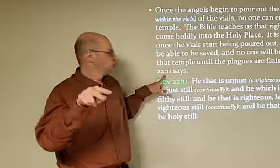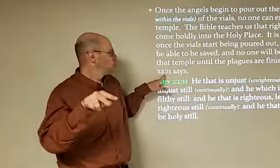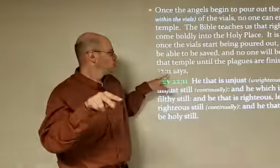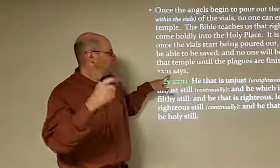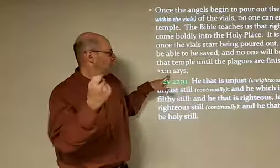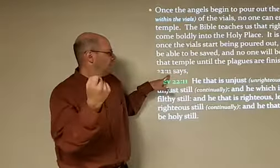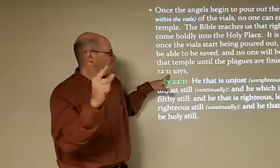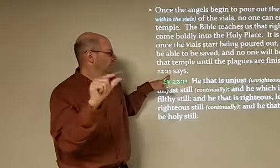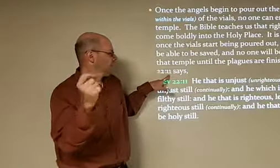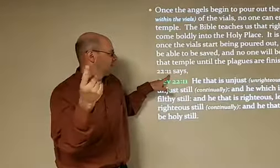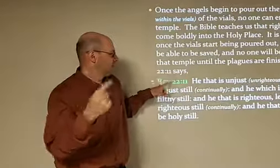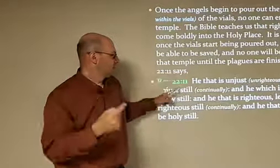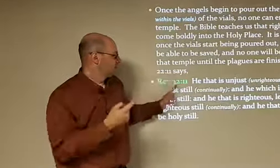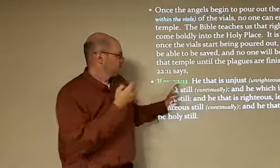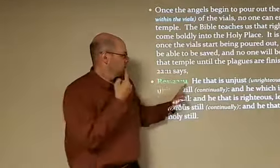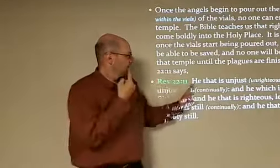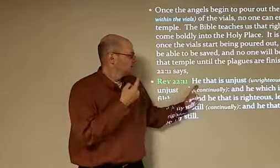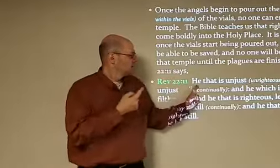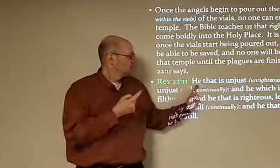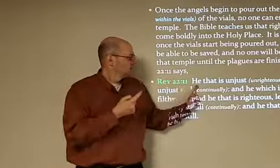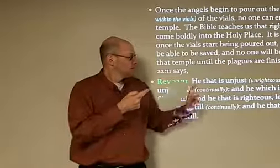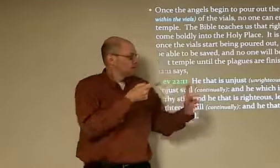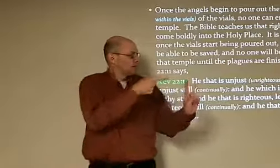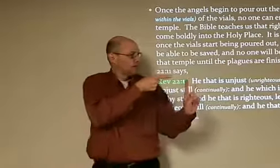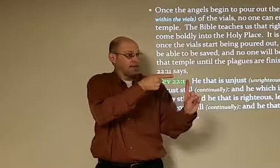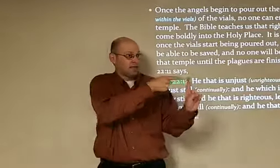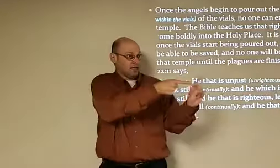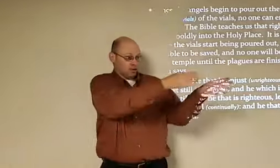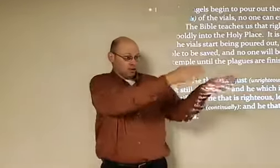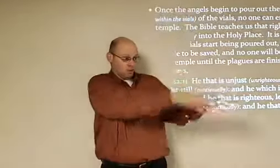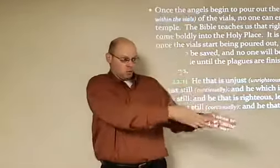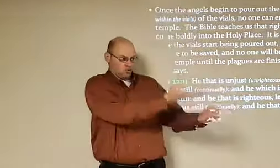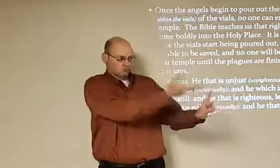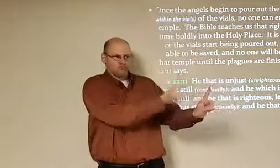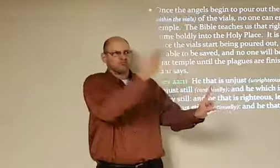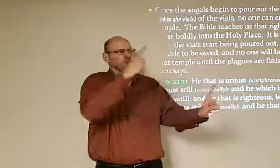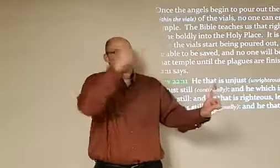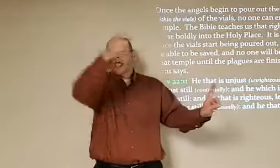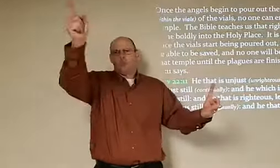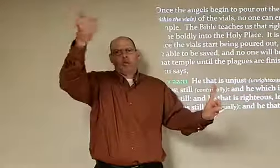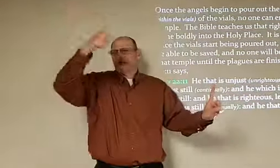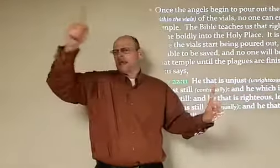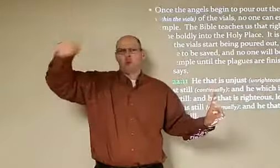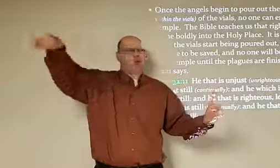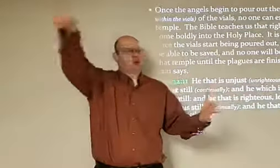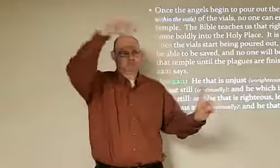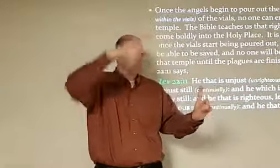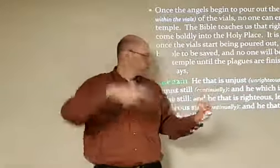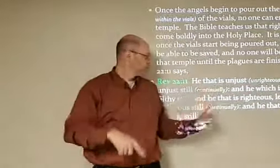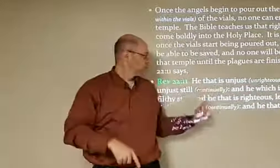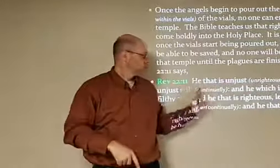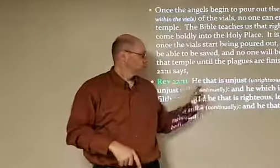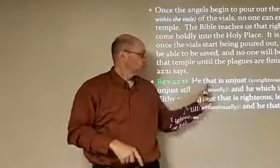We're looking at Revelation 22 and verse 11. It says, he that is unjust, could be